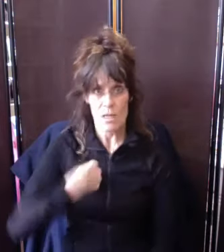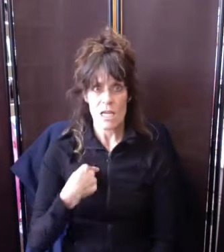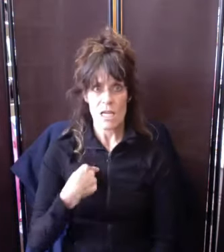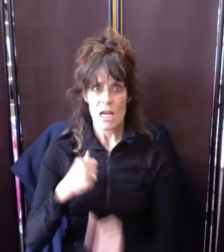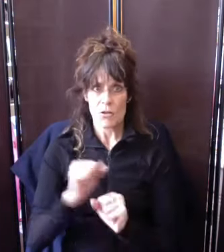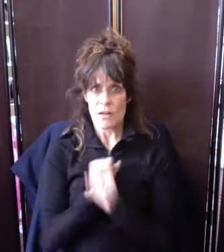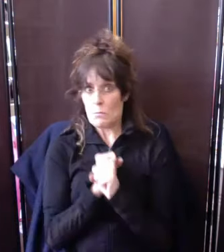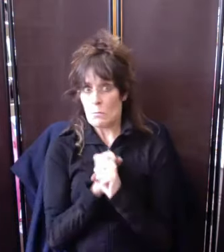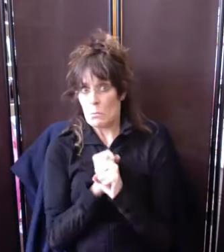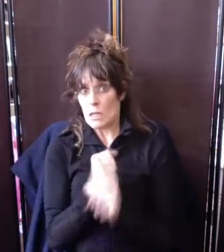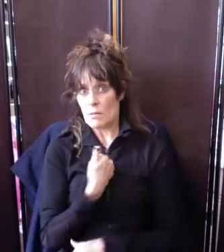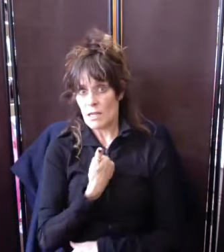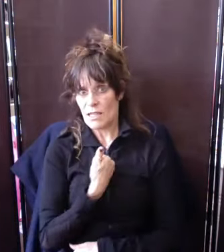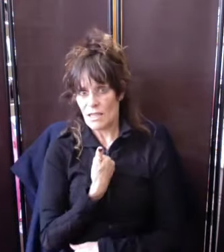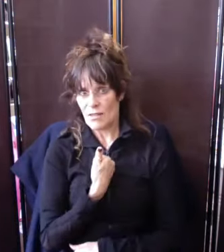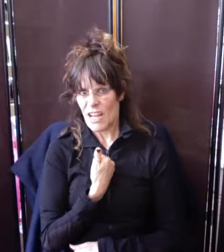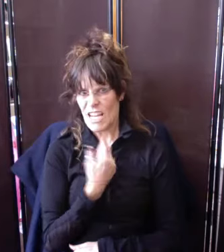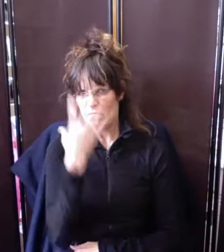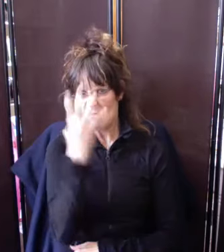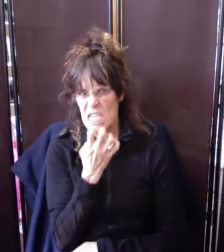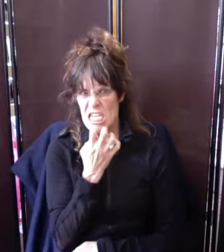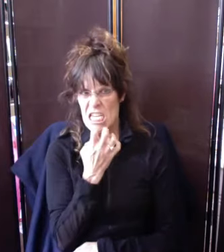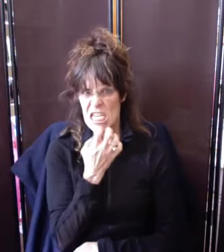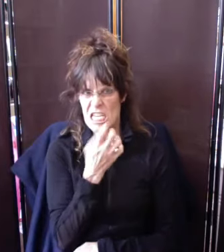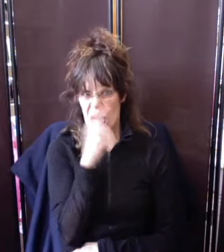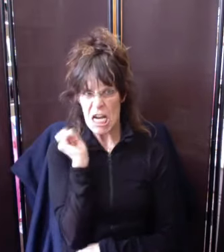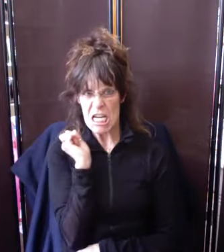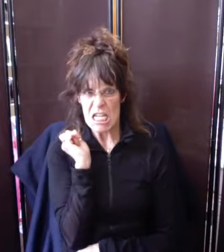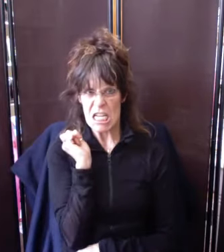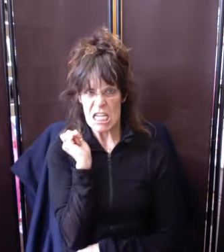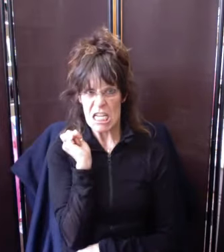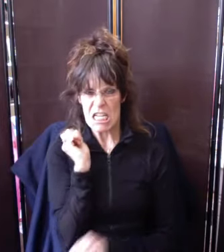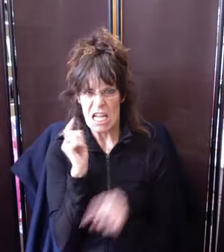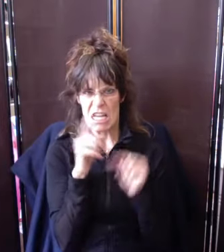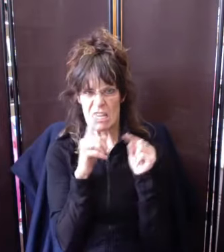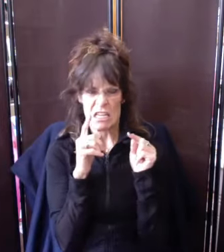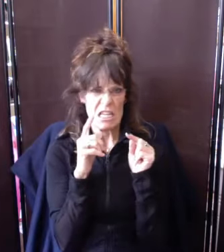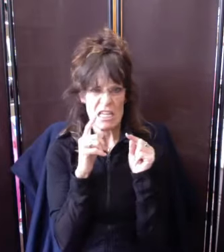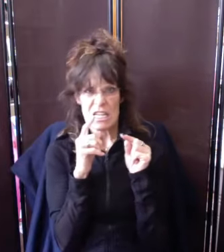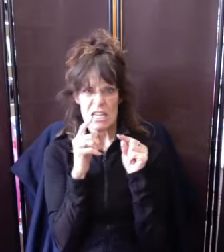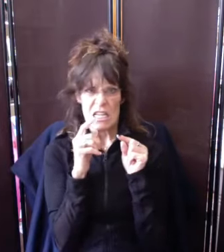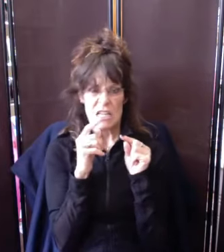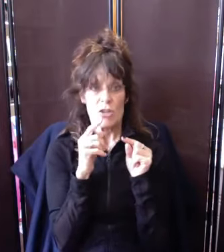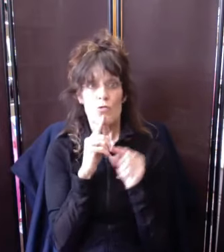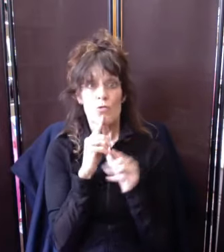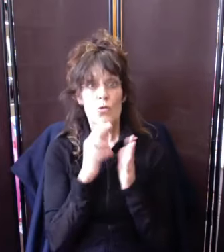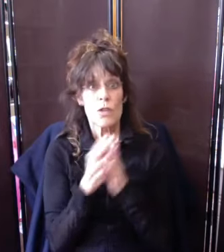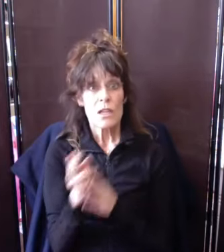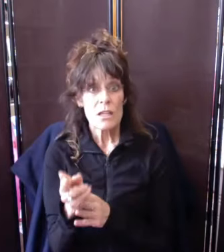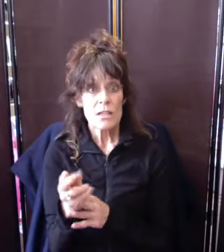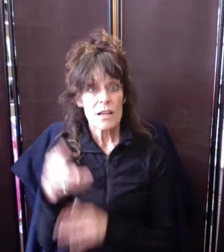myself, I start getting mean. I start getting ugly. I start compromising my principles. The truth is this: God protects me.